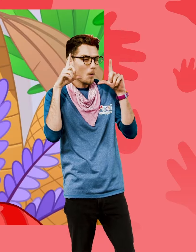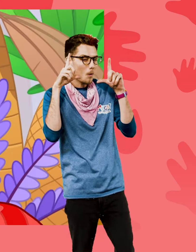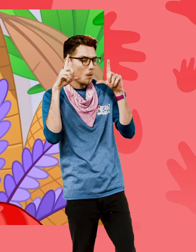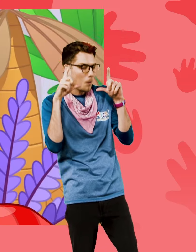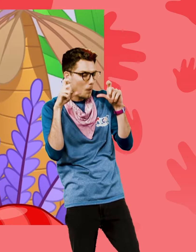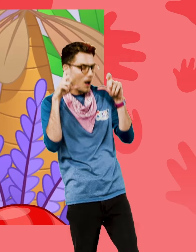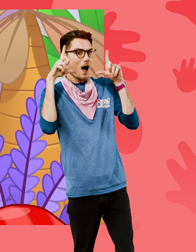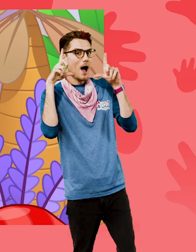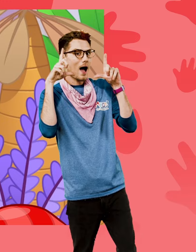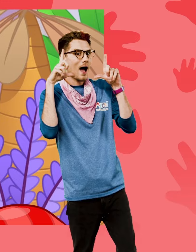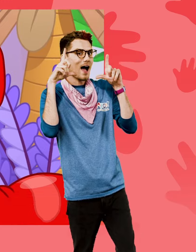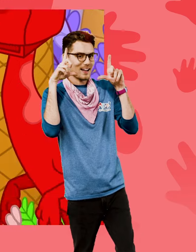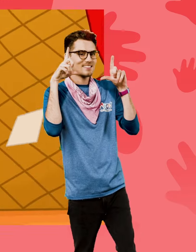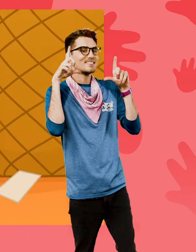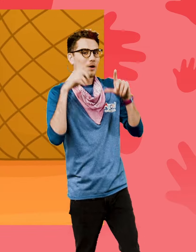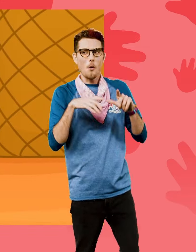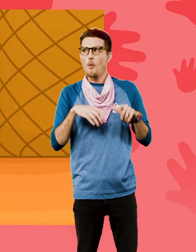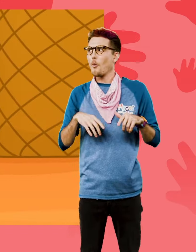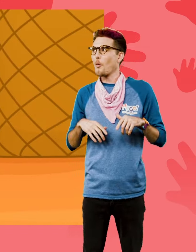Mila, picture!